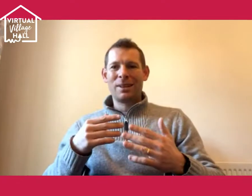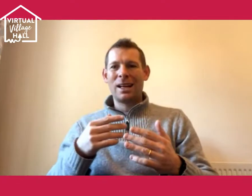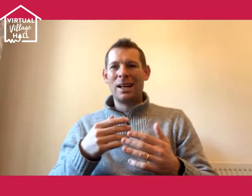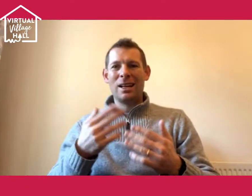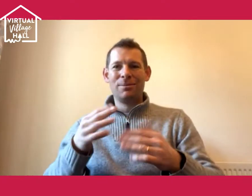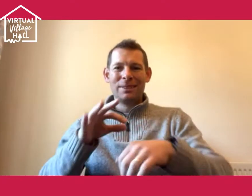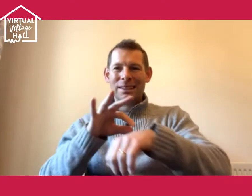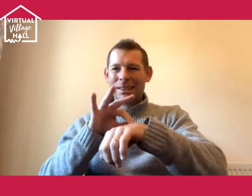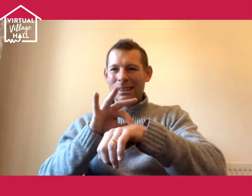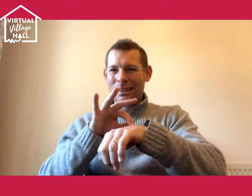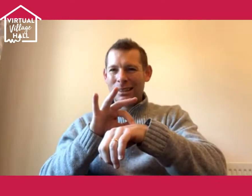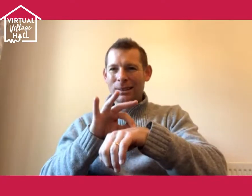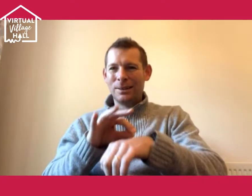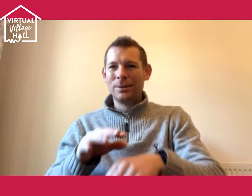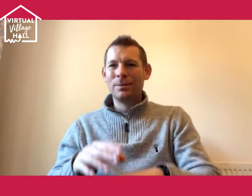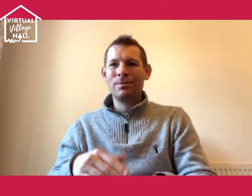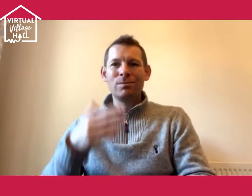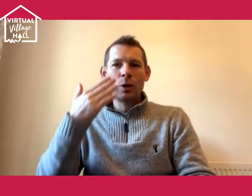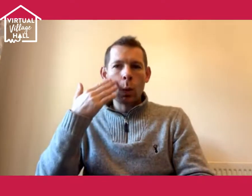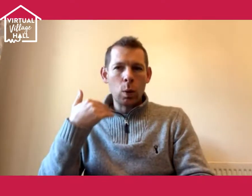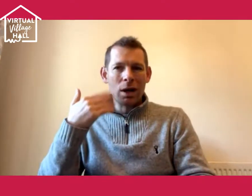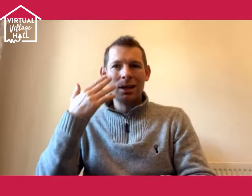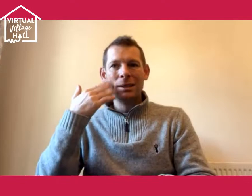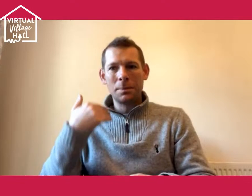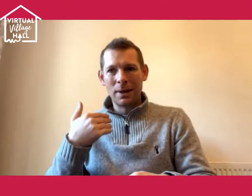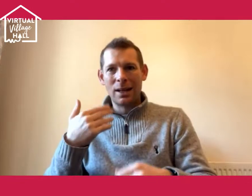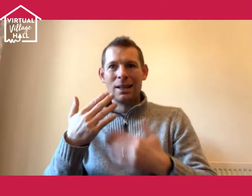Okay, so let's move on to skin color.